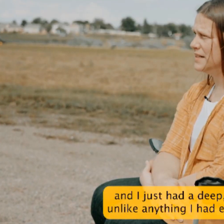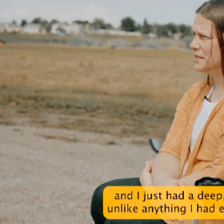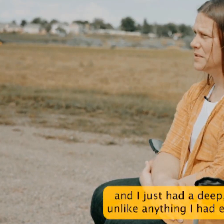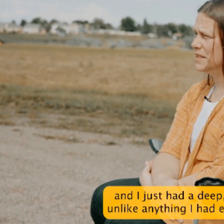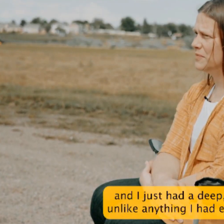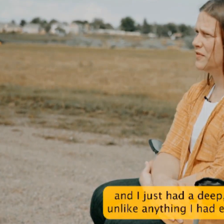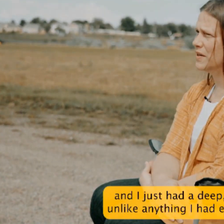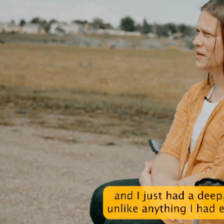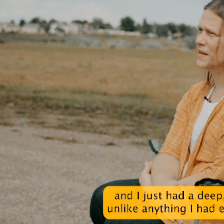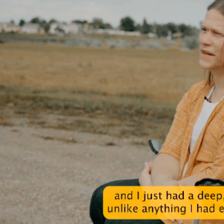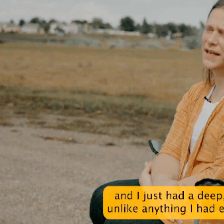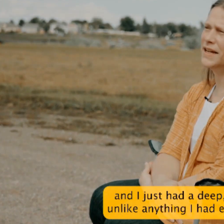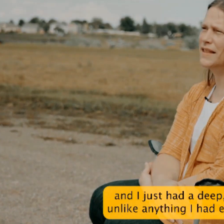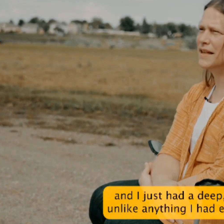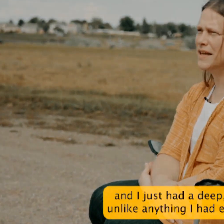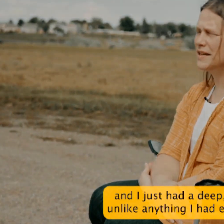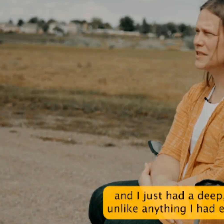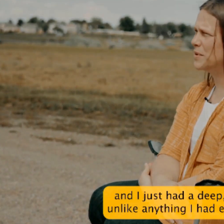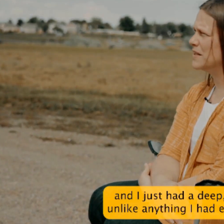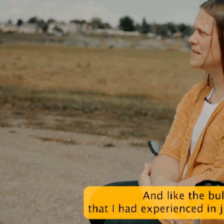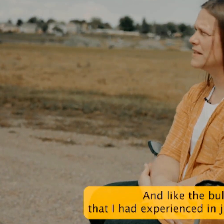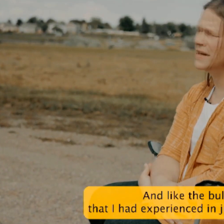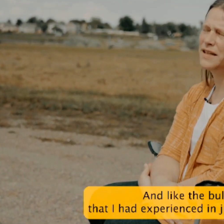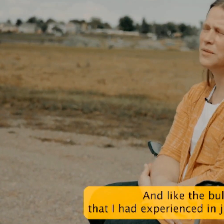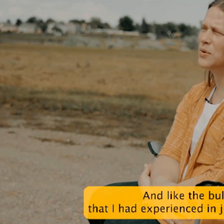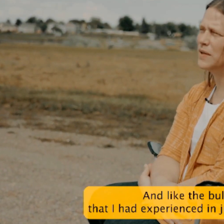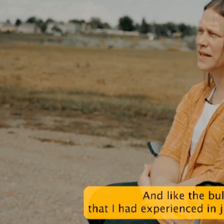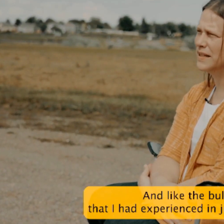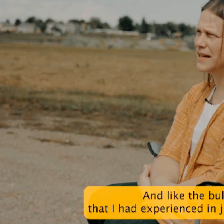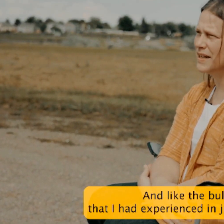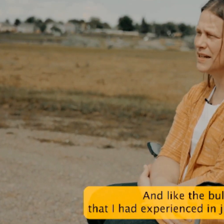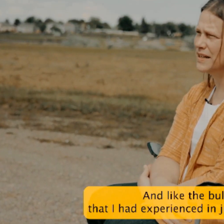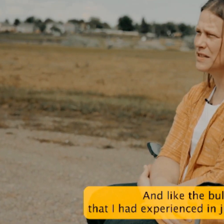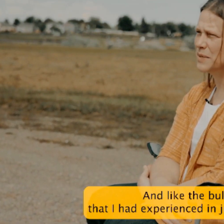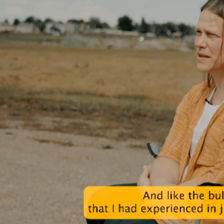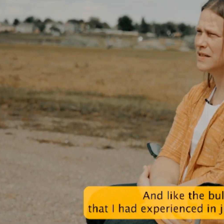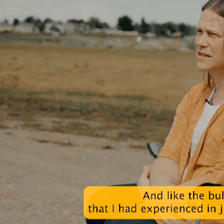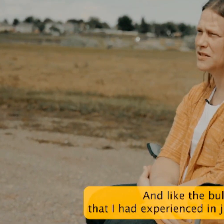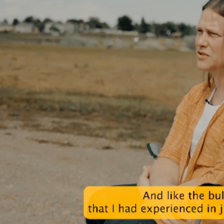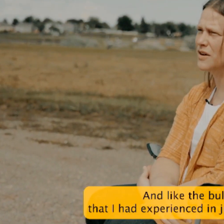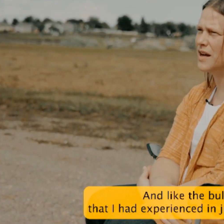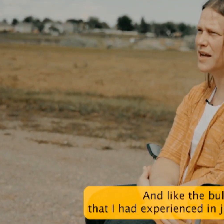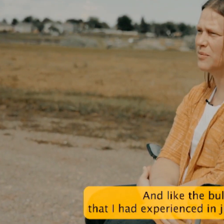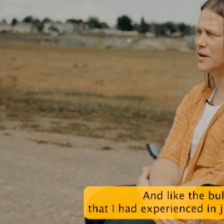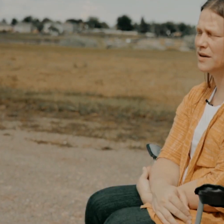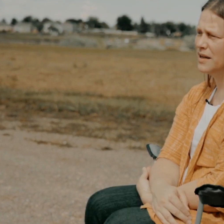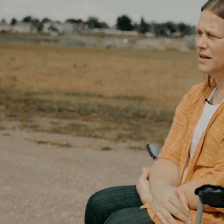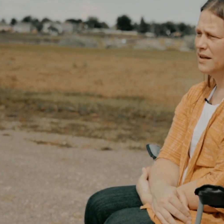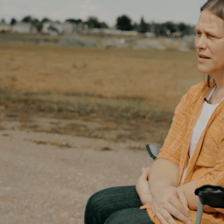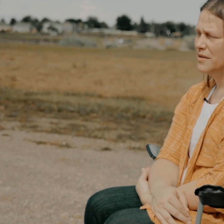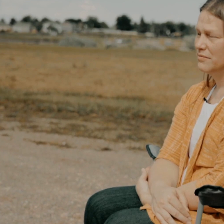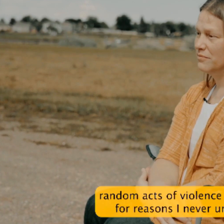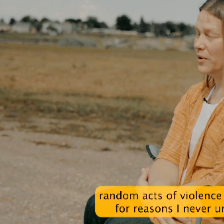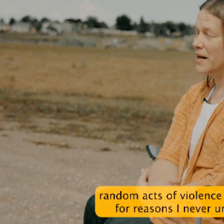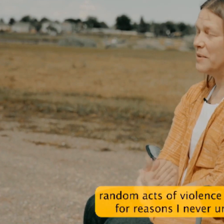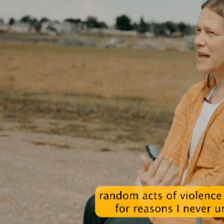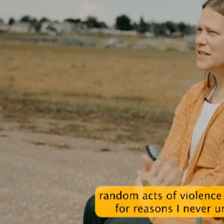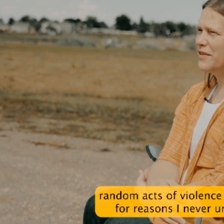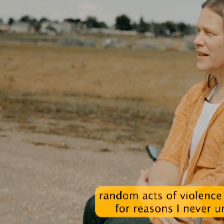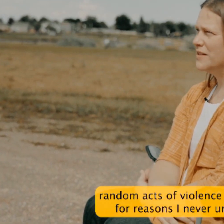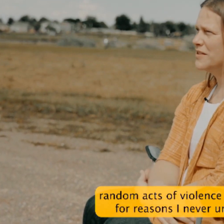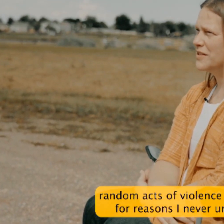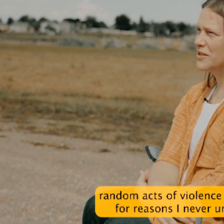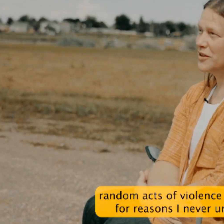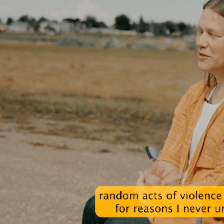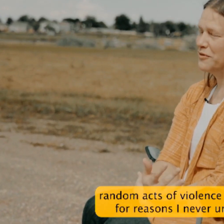a deep, deep fear, unlike anything I had experienced, unlike the bullying that I had experienced in junior high, where random acts